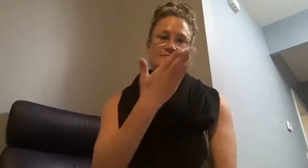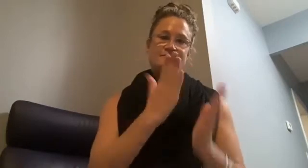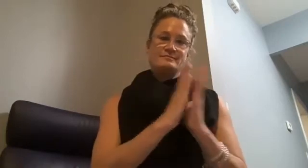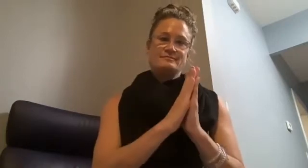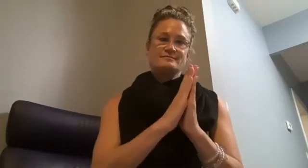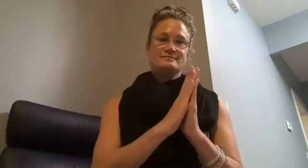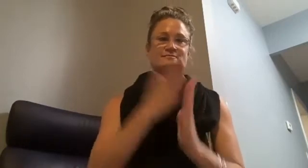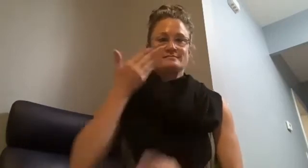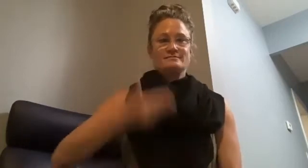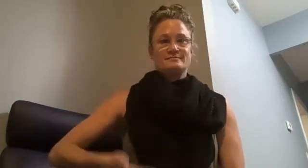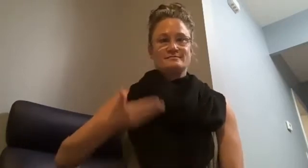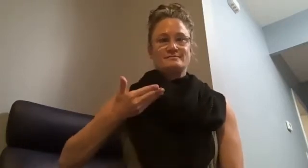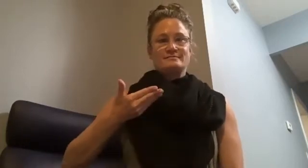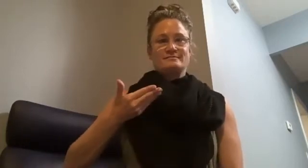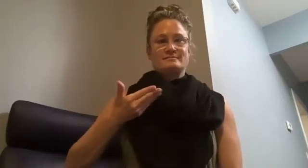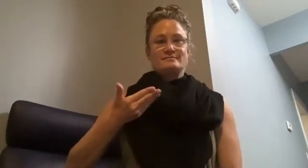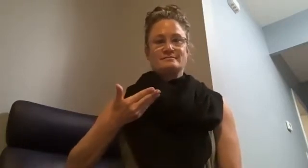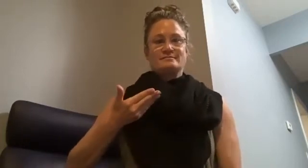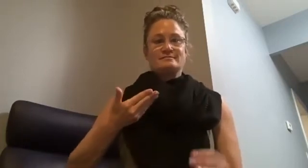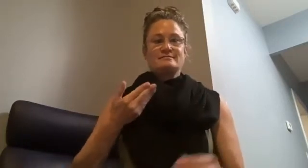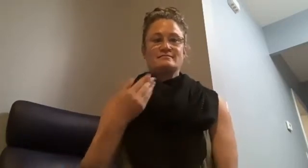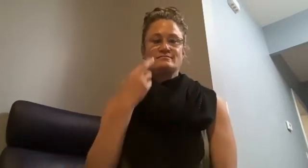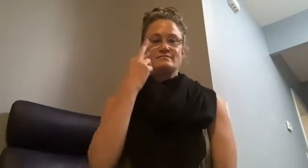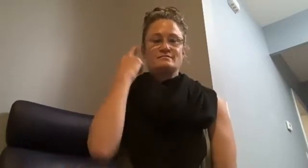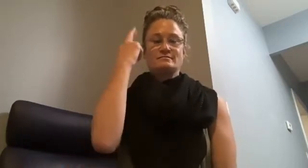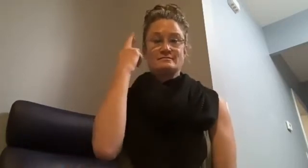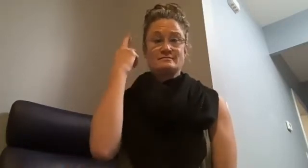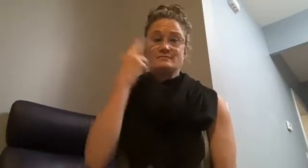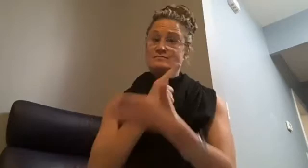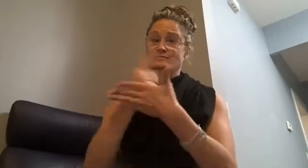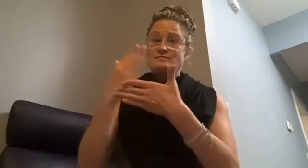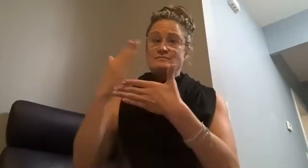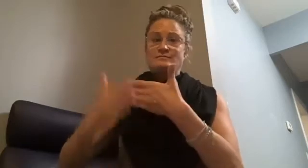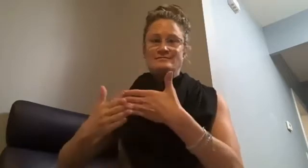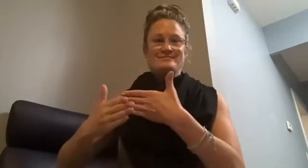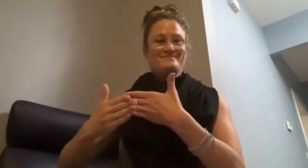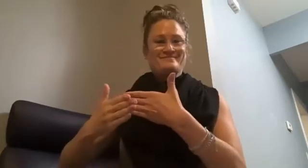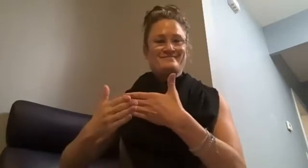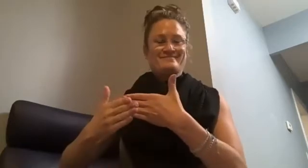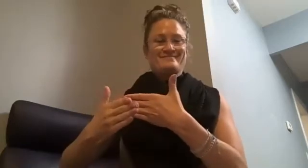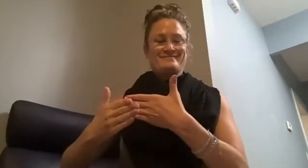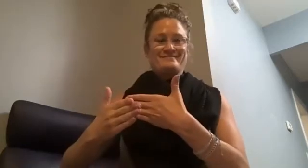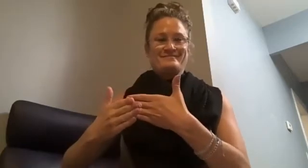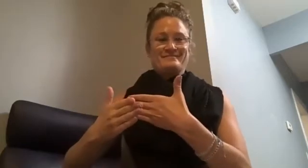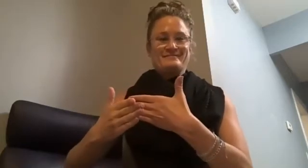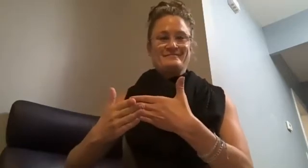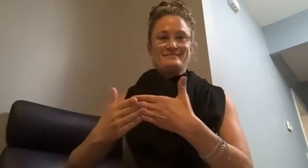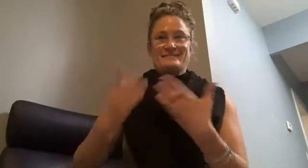here on what I now discovered is a civic holiday long weekend, which I didn't know before when I agreed to do this.